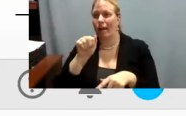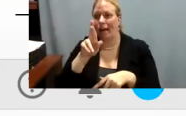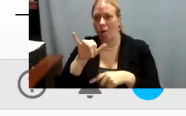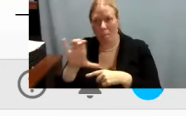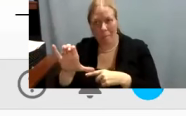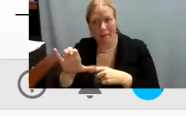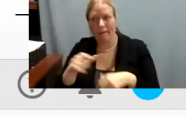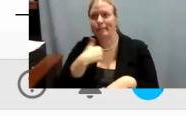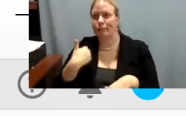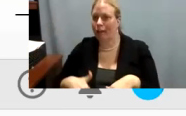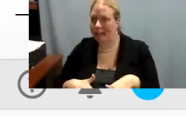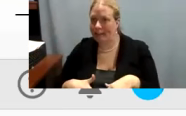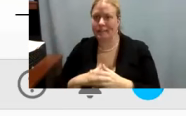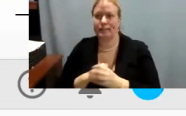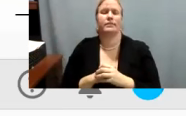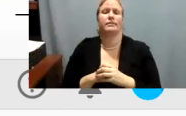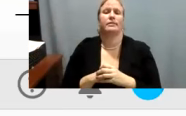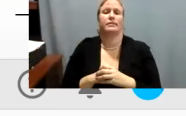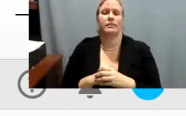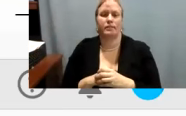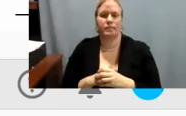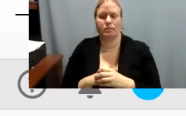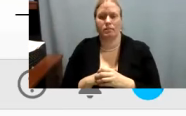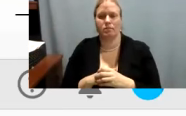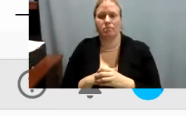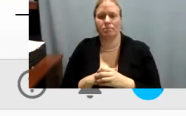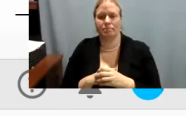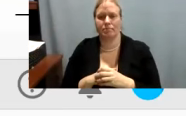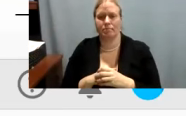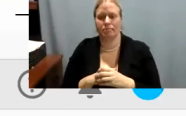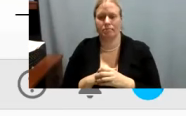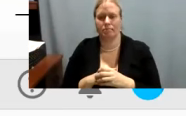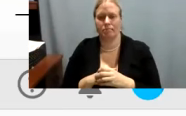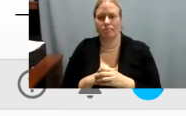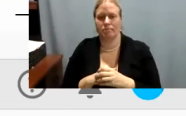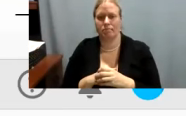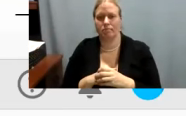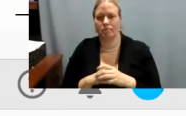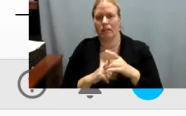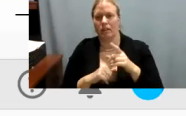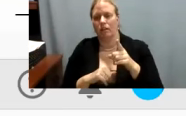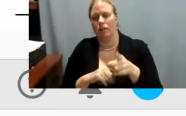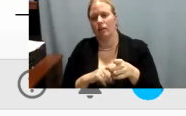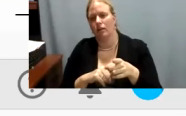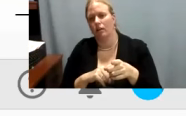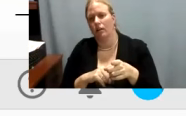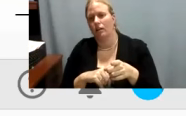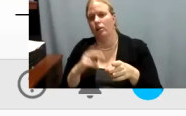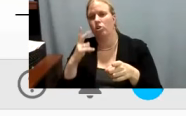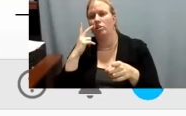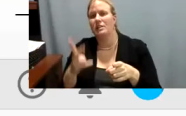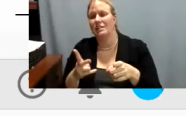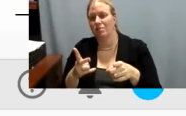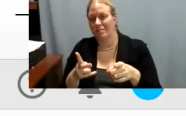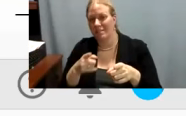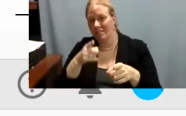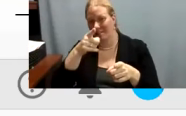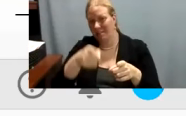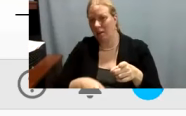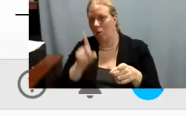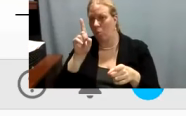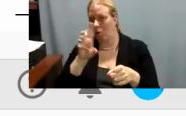and then a key part of the overall program is the digital interface and digital connections so we've run one